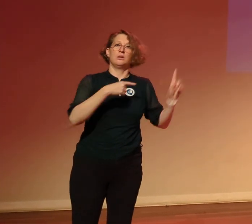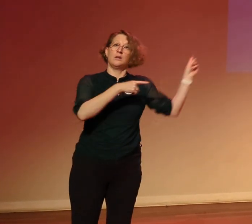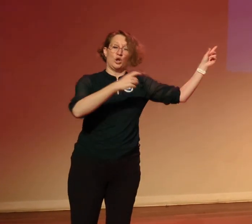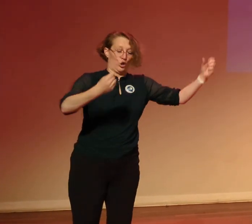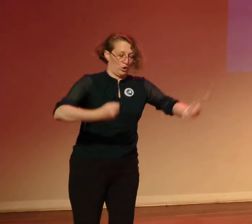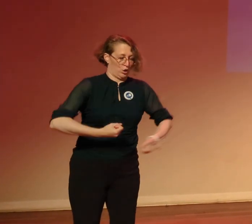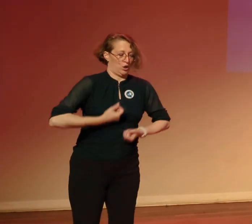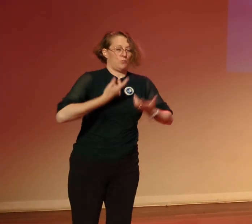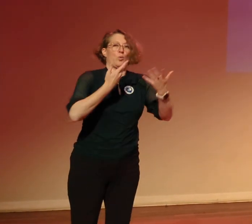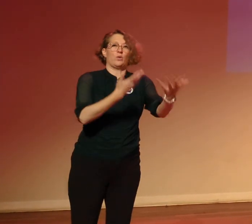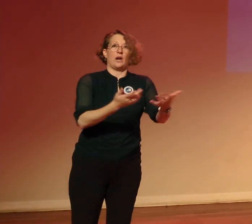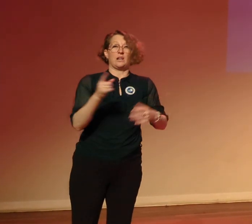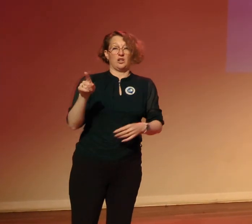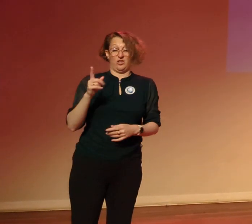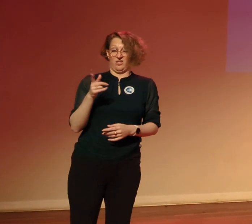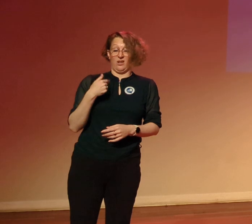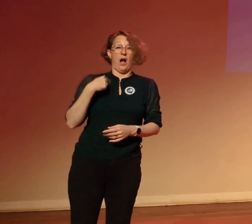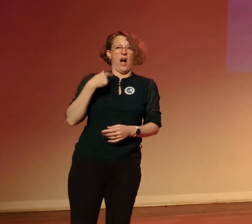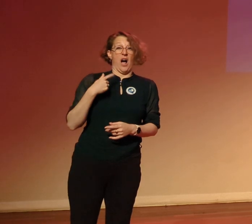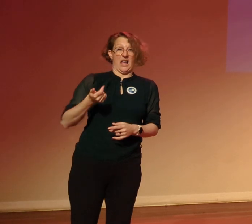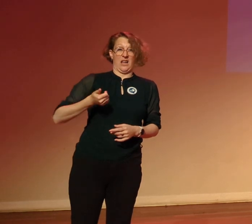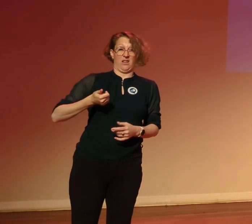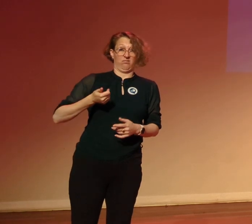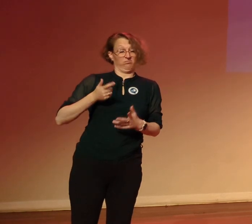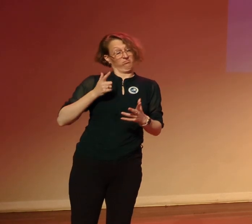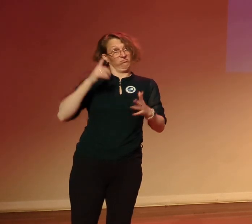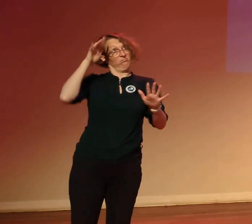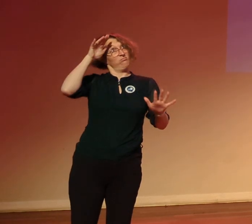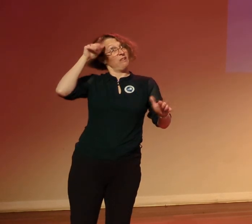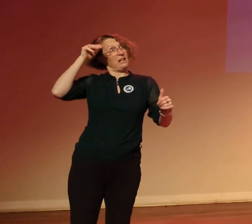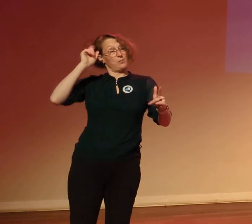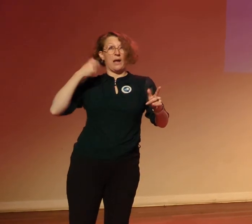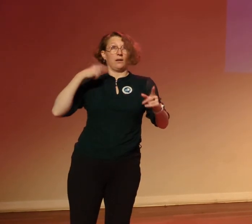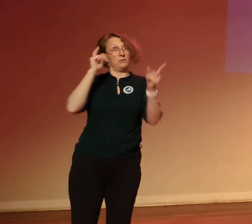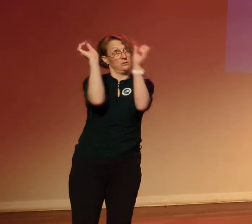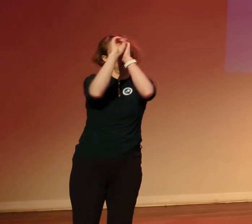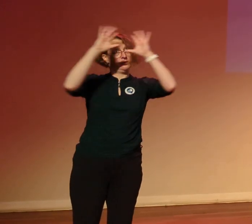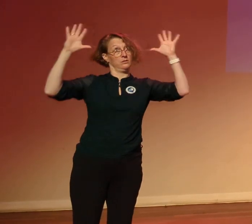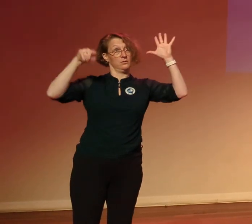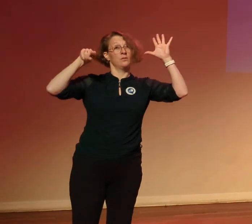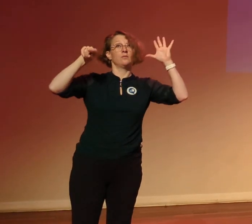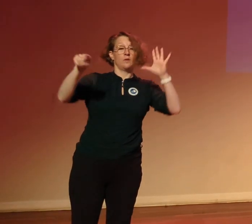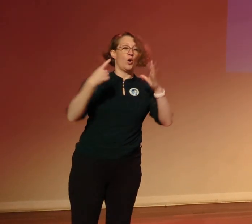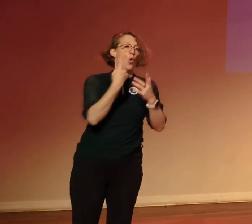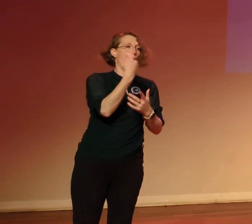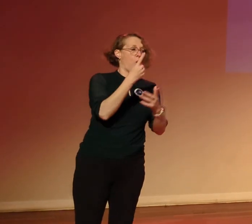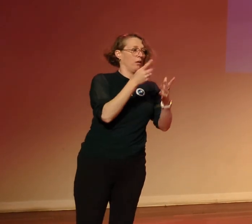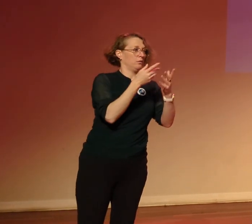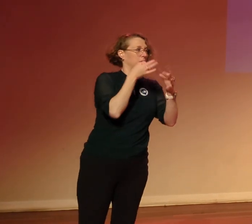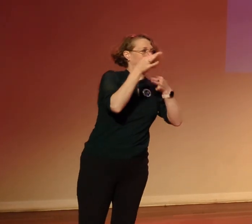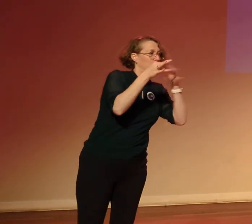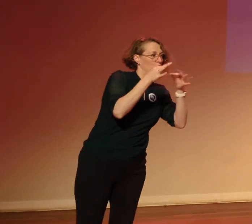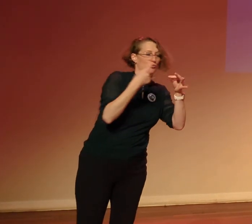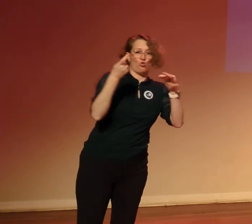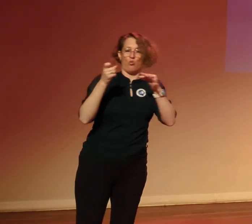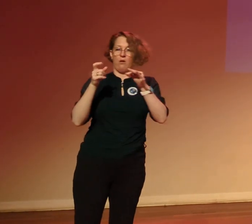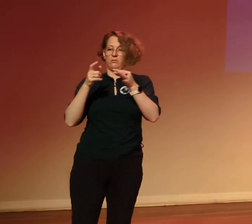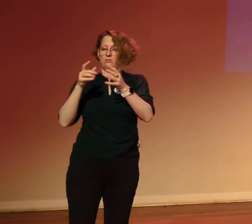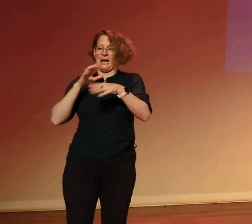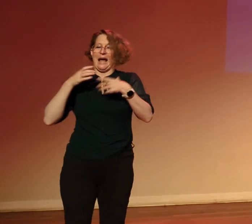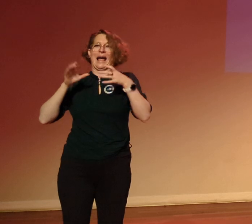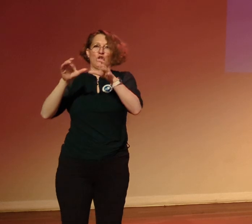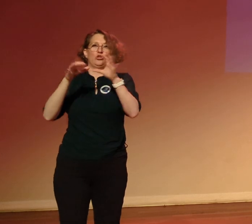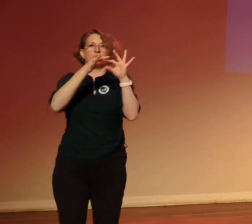only expecting it to give me one timestamp, one description, and one gesture. So this is an example from one of my 2.5